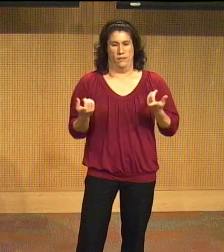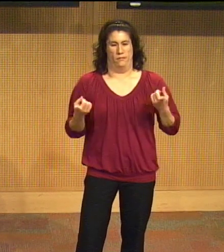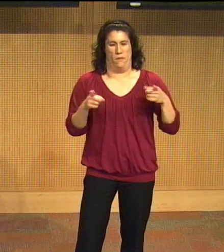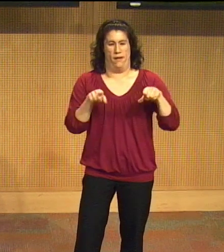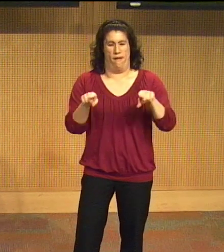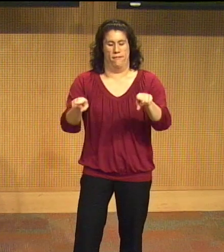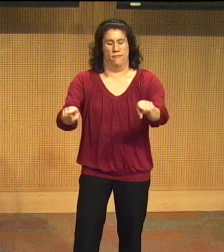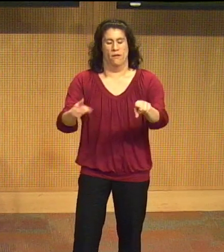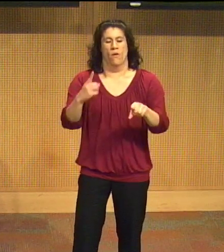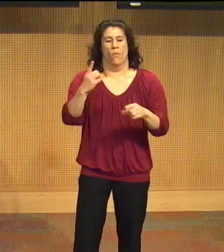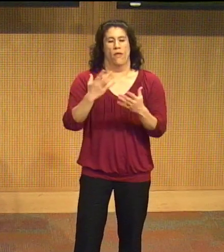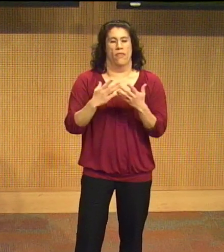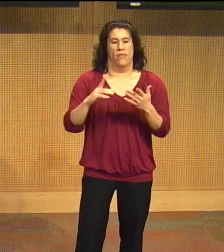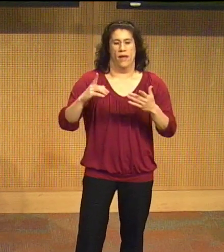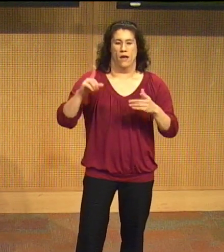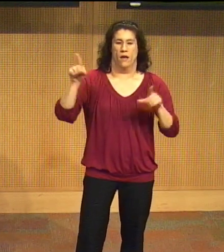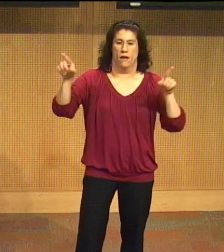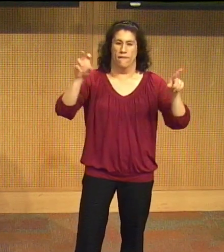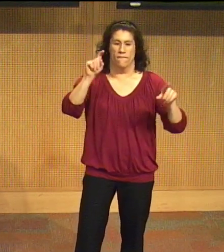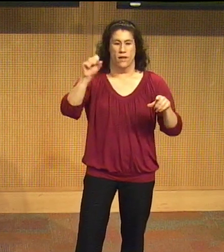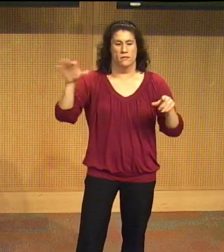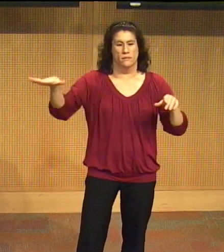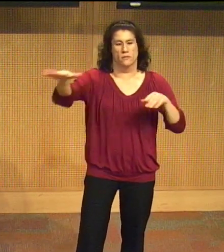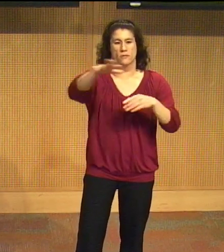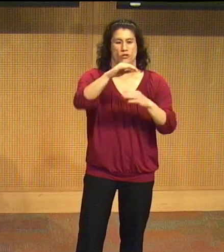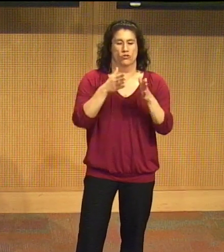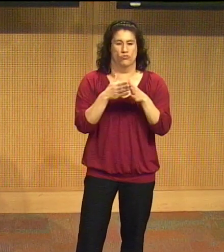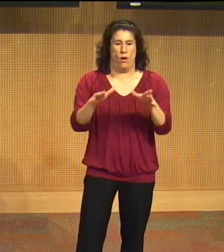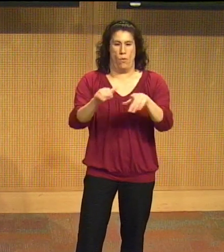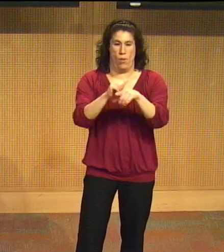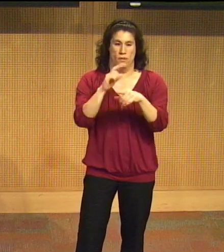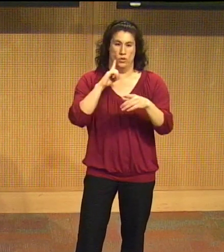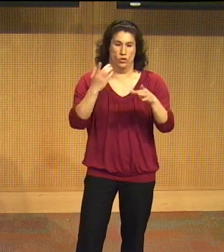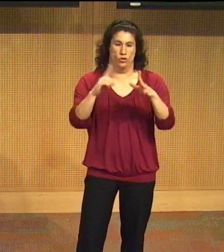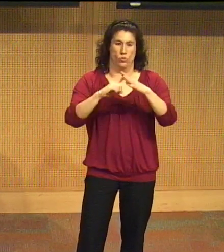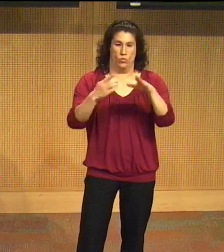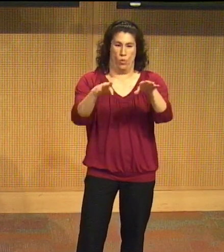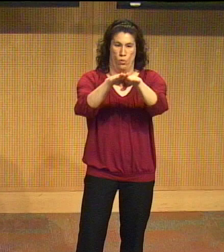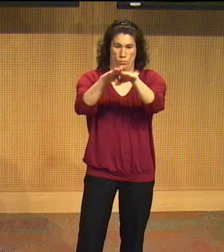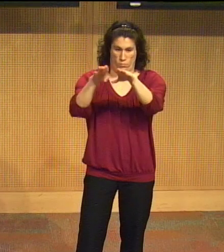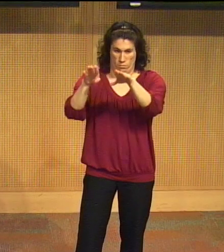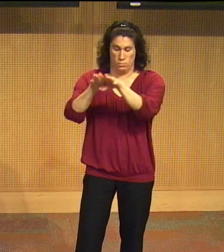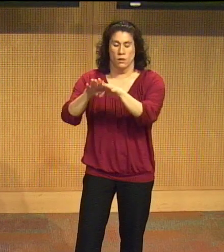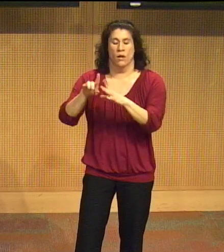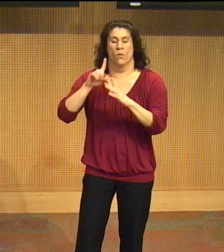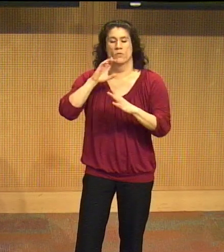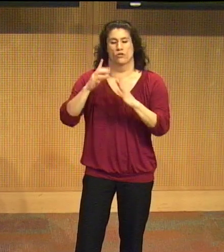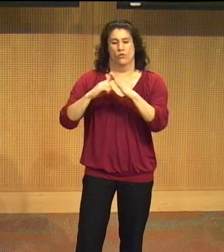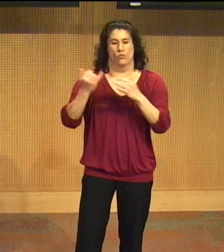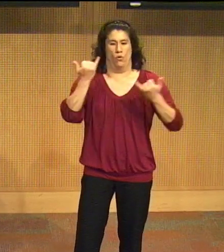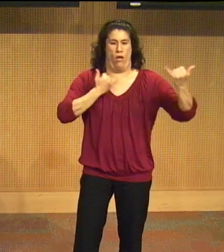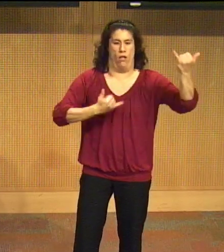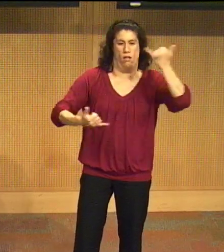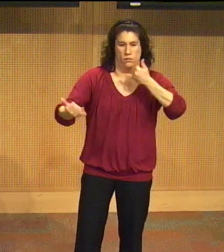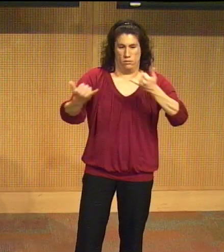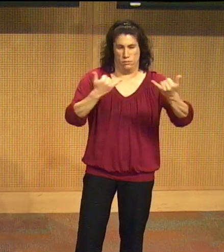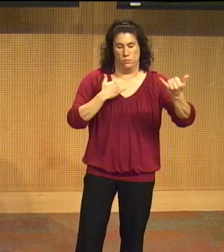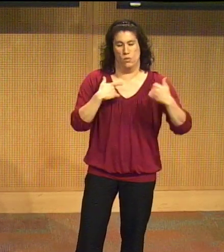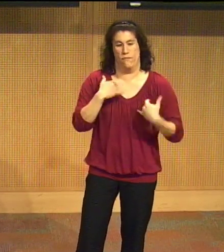couple things are happening traditionally at those hours. Other veterinary offices are closing, so those are the hours that their days are ending. I'm